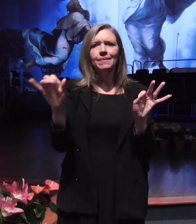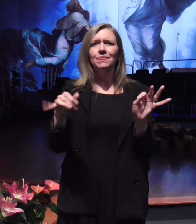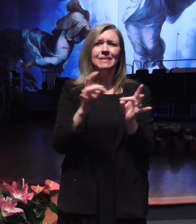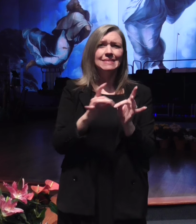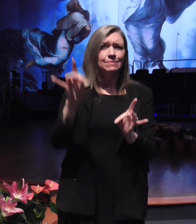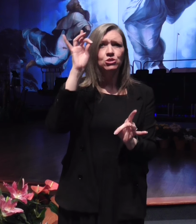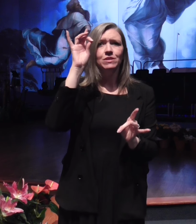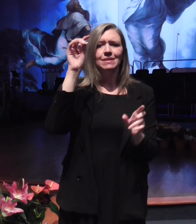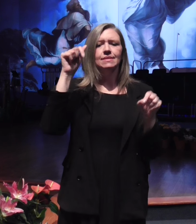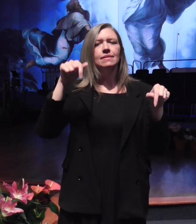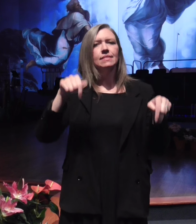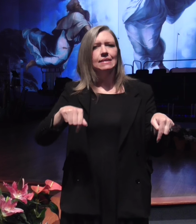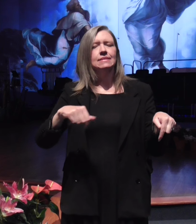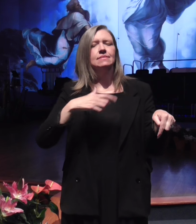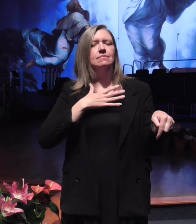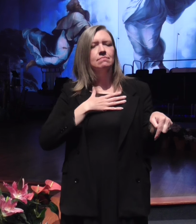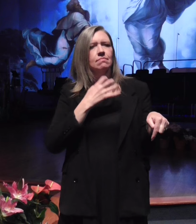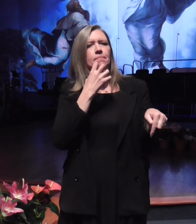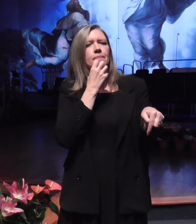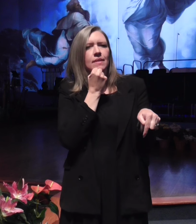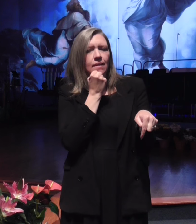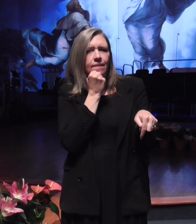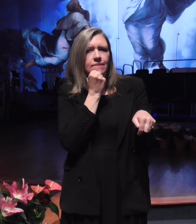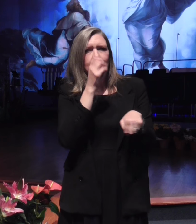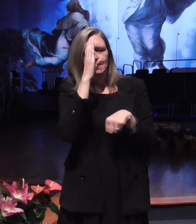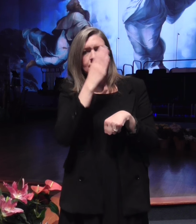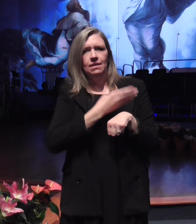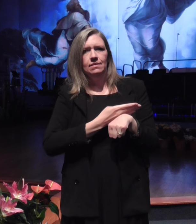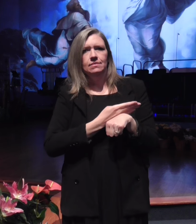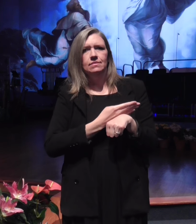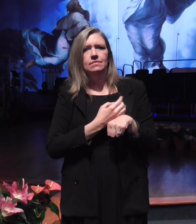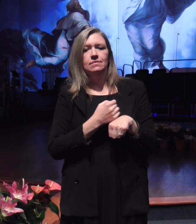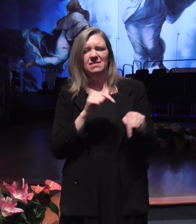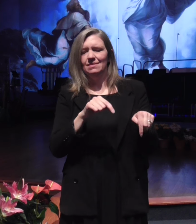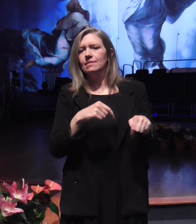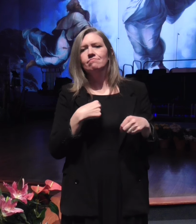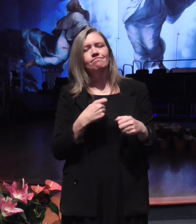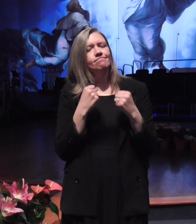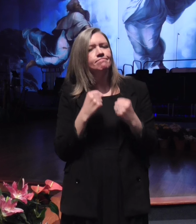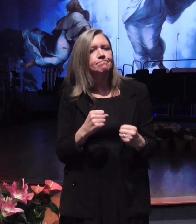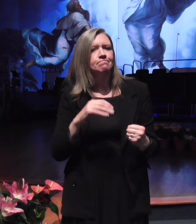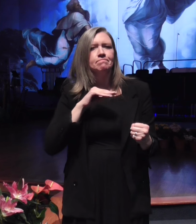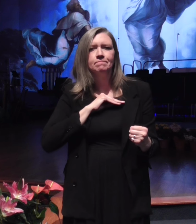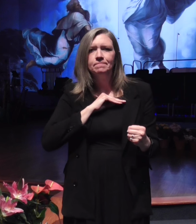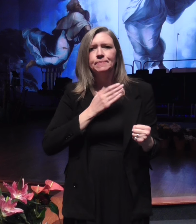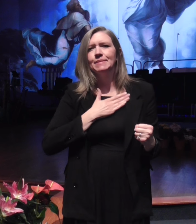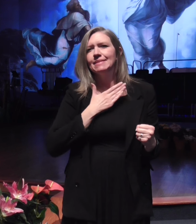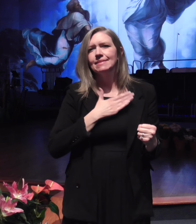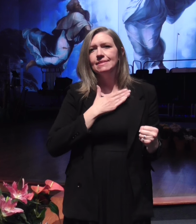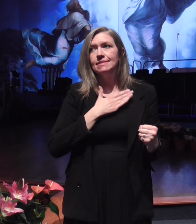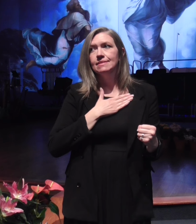the saying, "This is my beloved Son, in whom I am well pleased." In